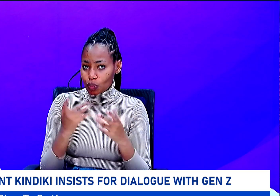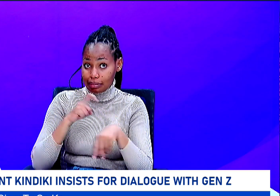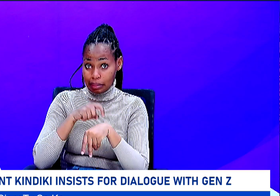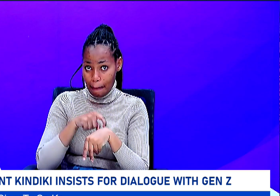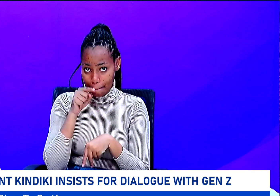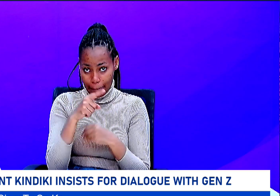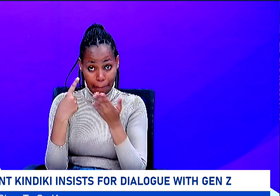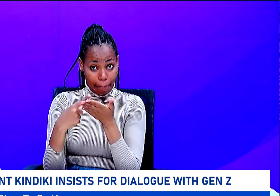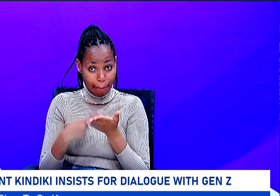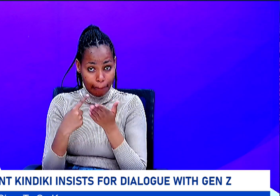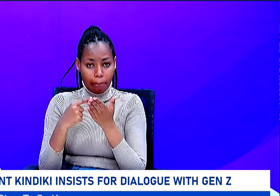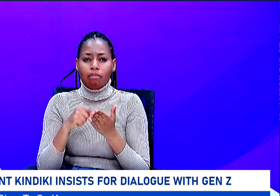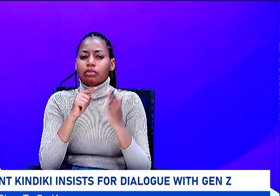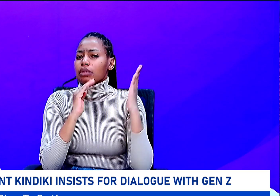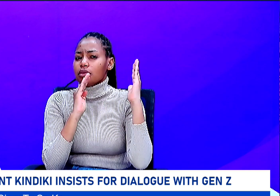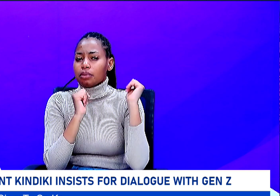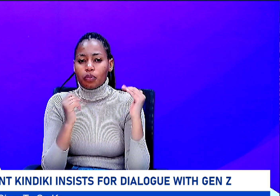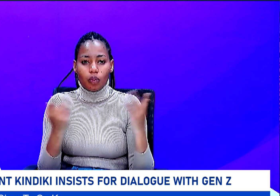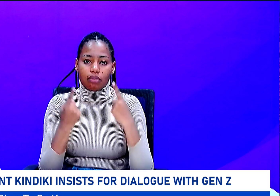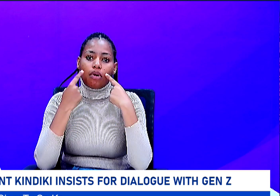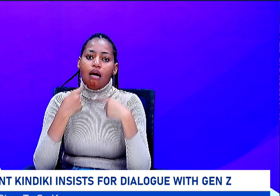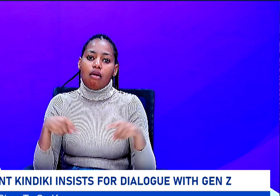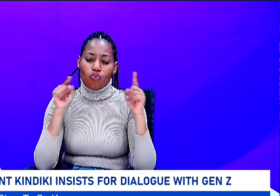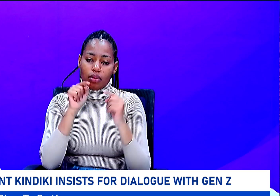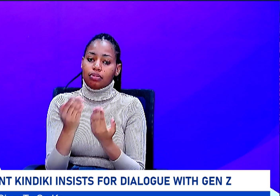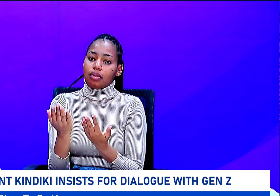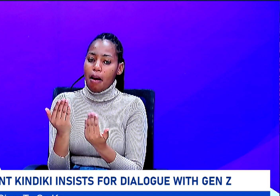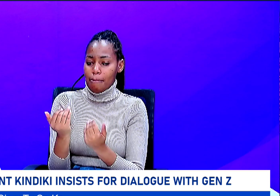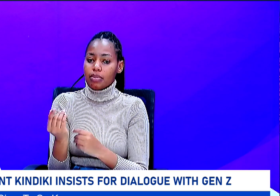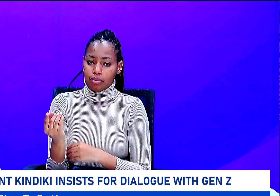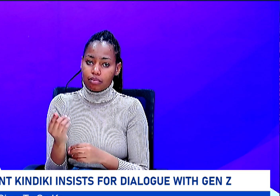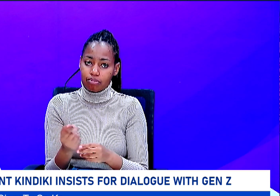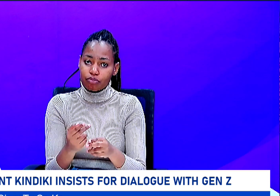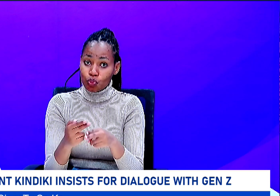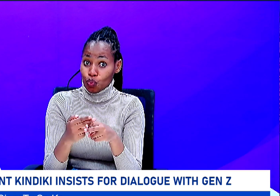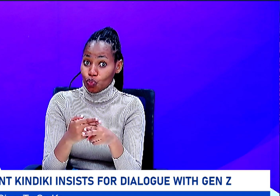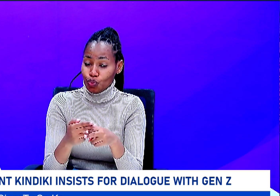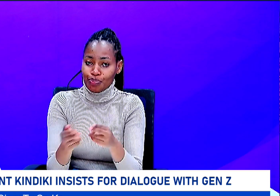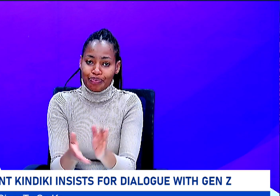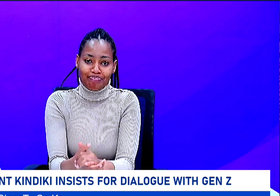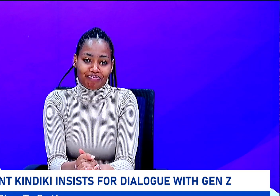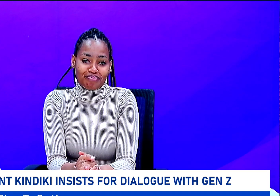More details on the structure and timeline of the dialogue are expected to be announced in the coming